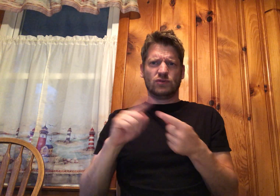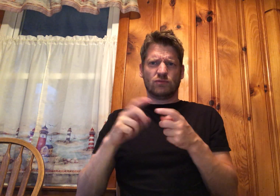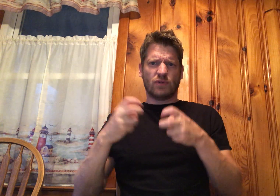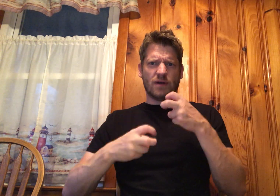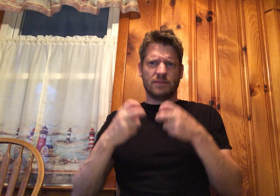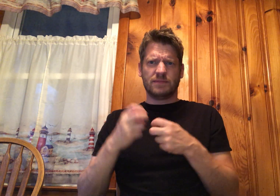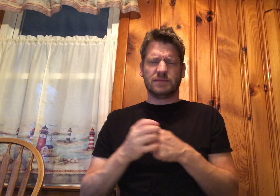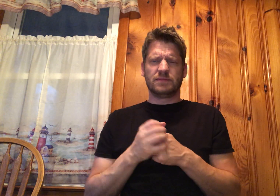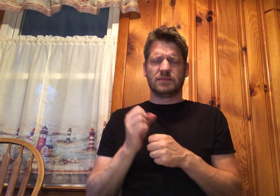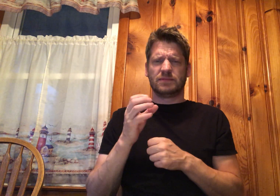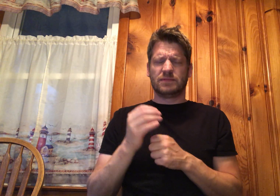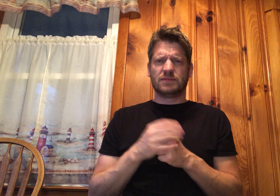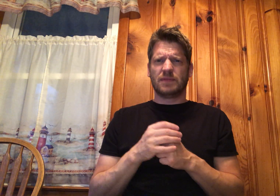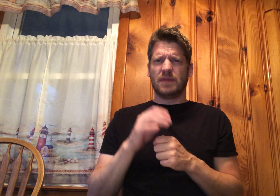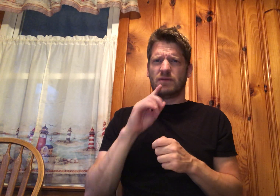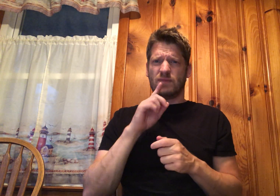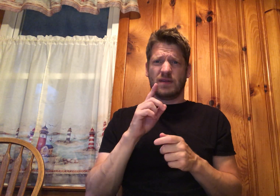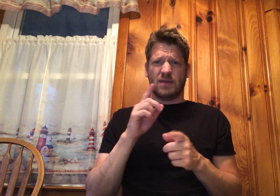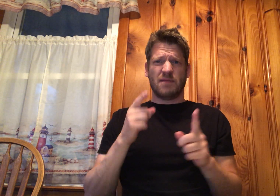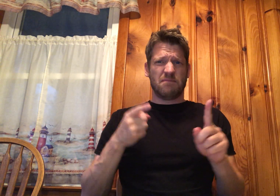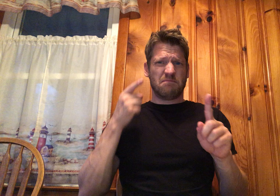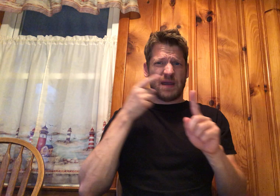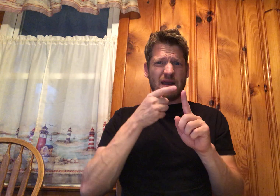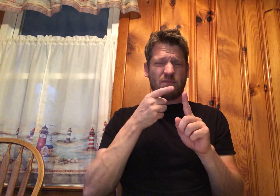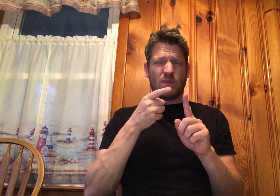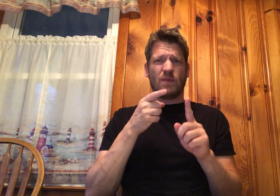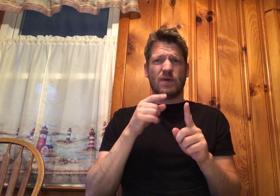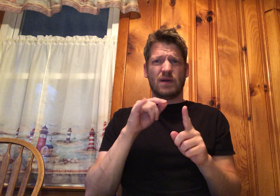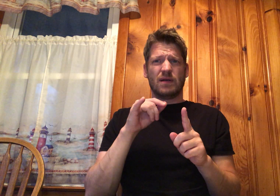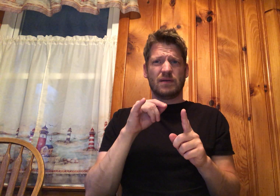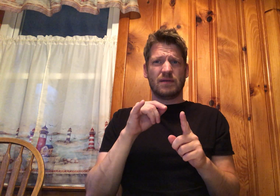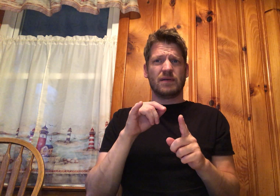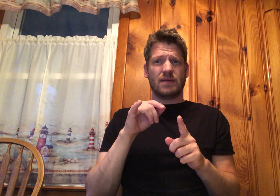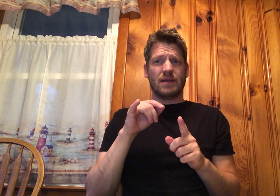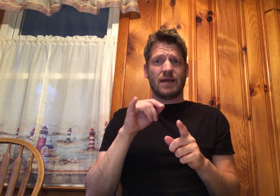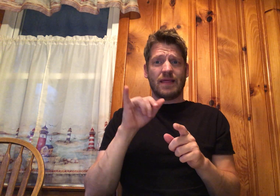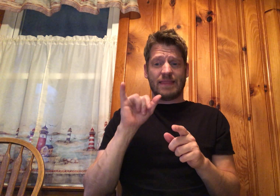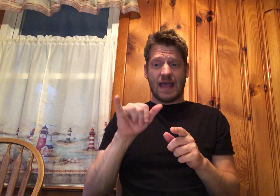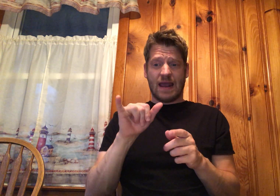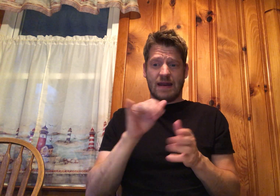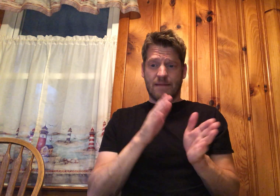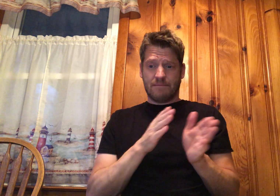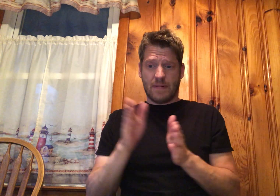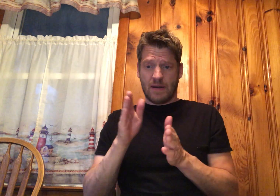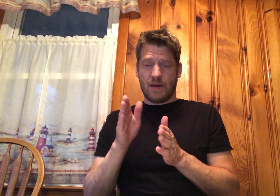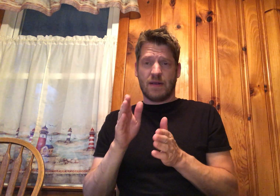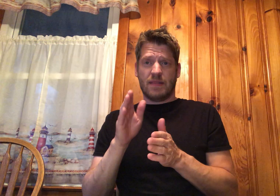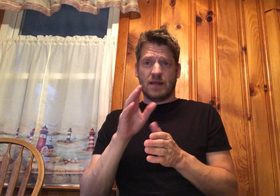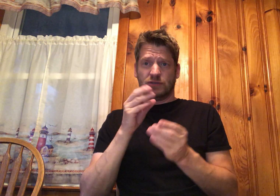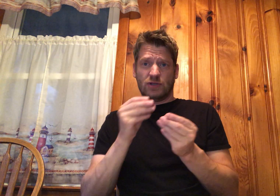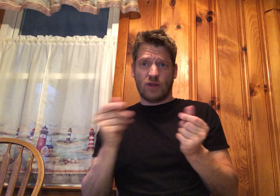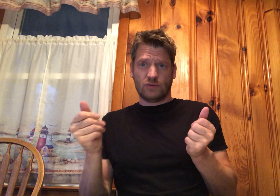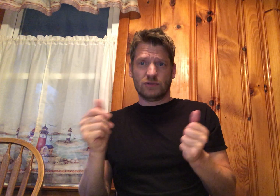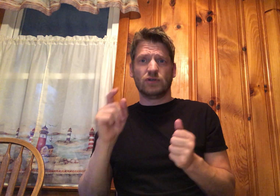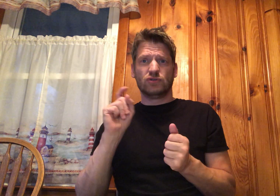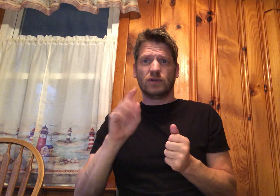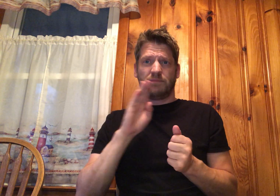you're using, the main thing is the output should be cost effective. That we have to be careful. Whatever we are